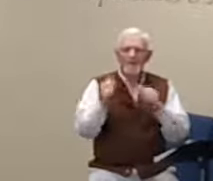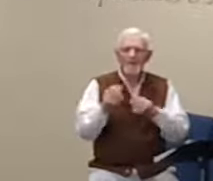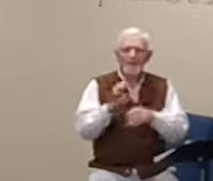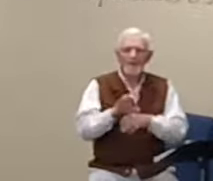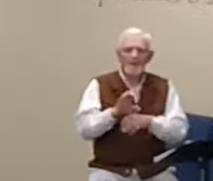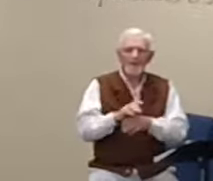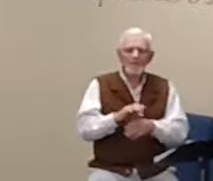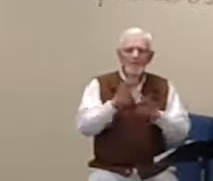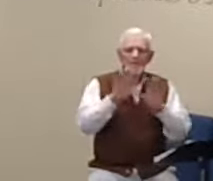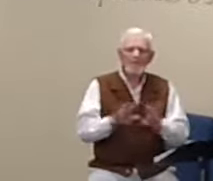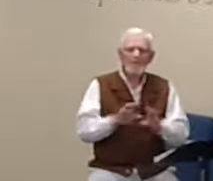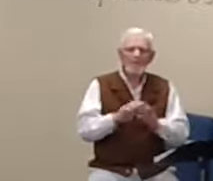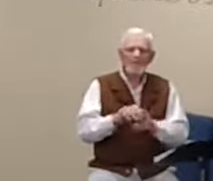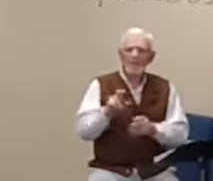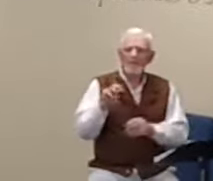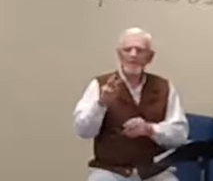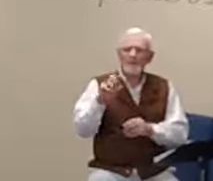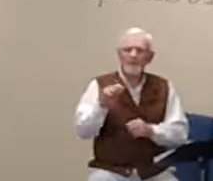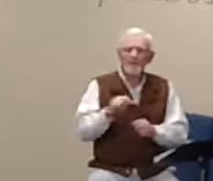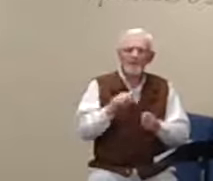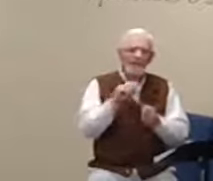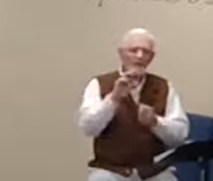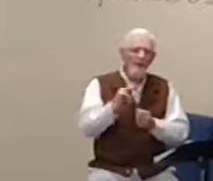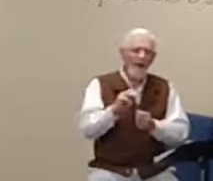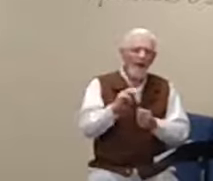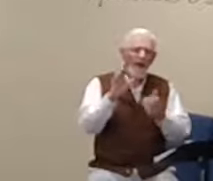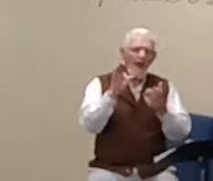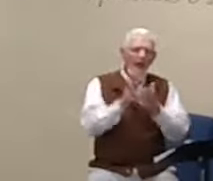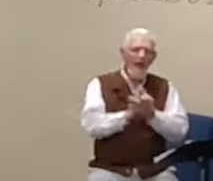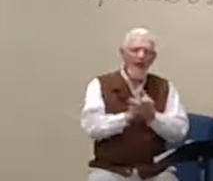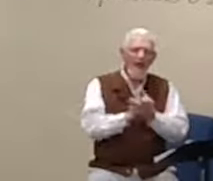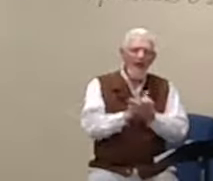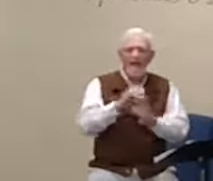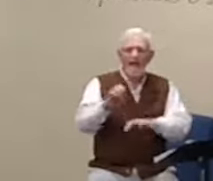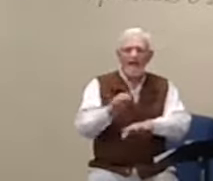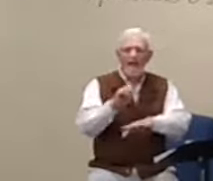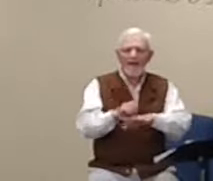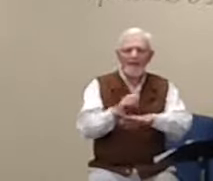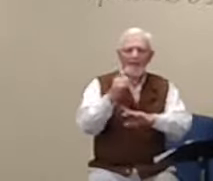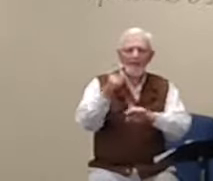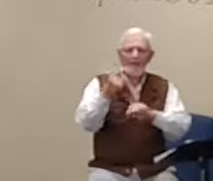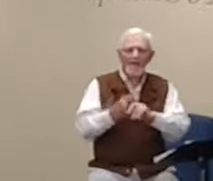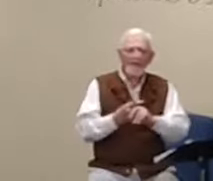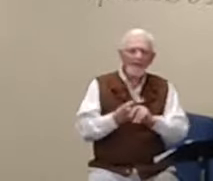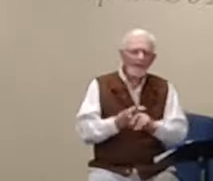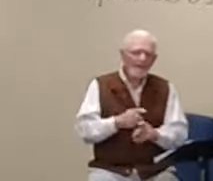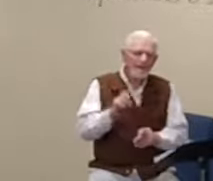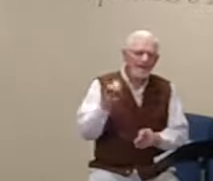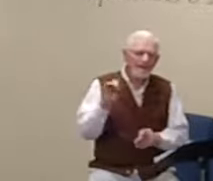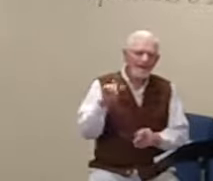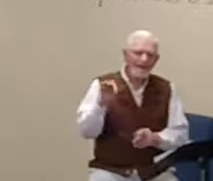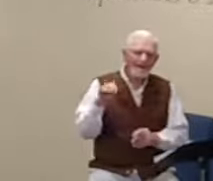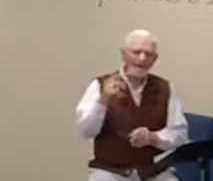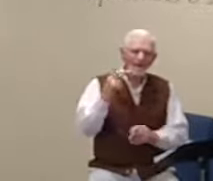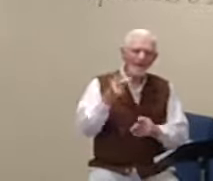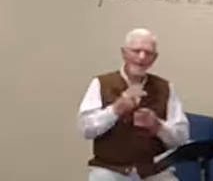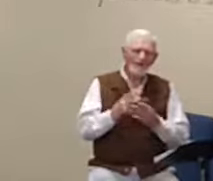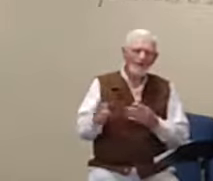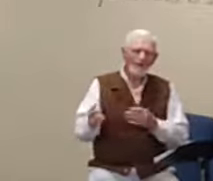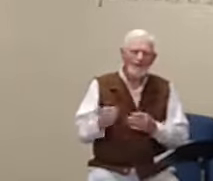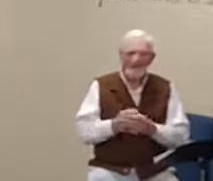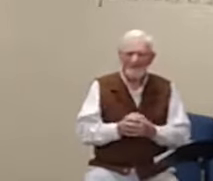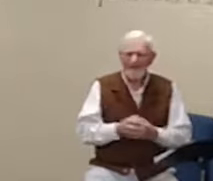had a Sunday like normal, and then Monday I got married after being engaged for a month, after only really dating for 2 weeks. And so